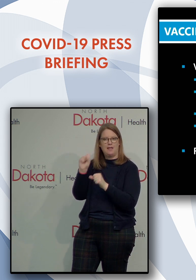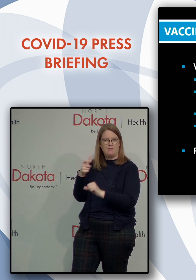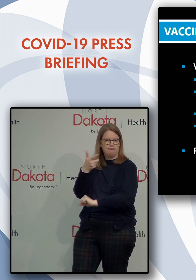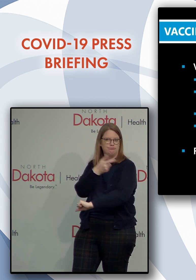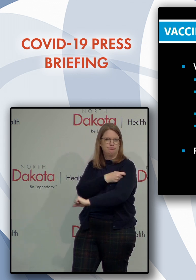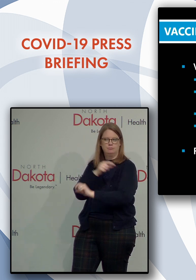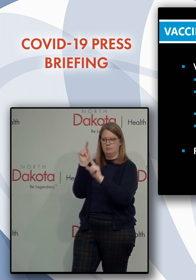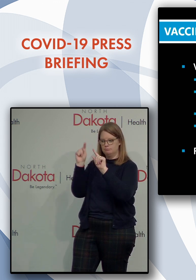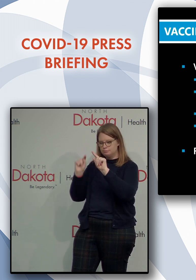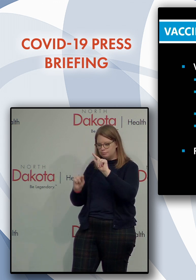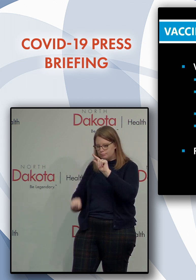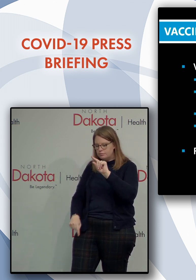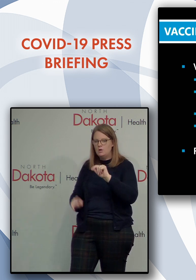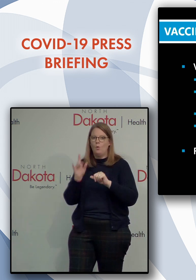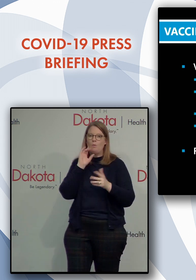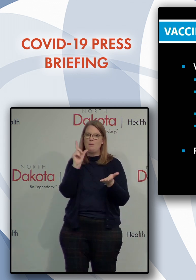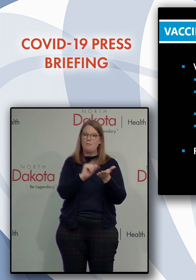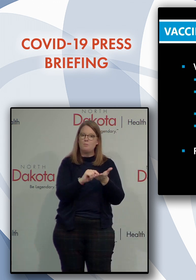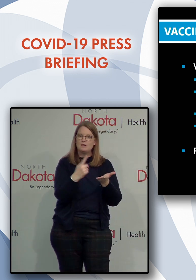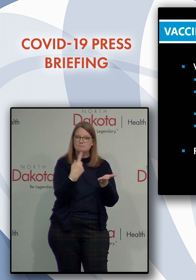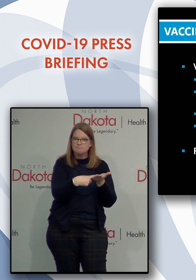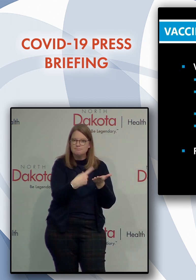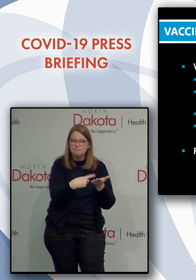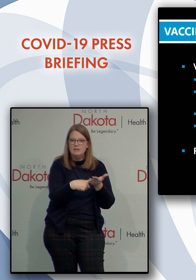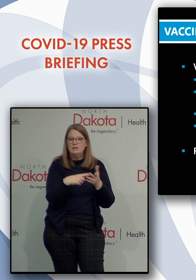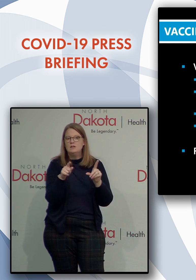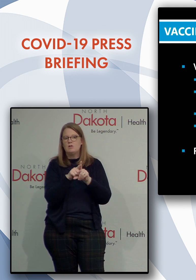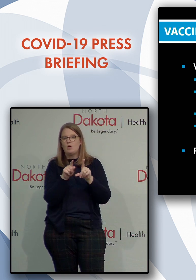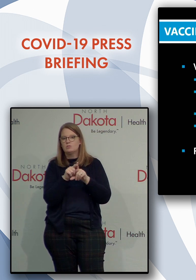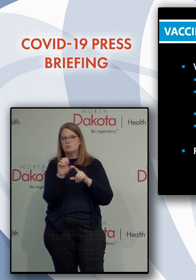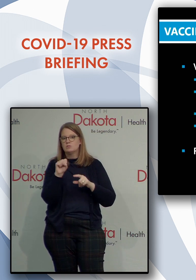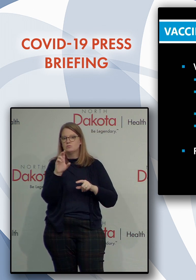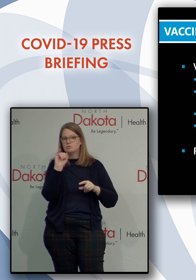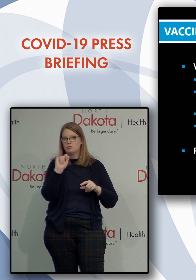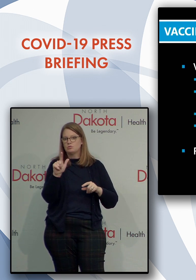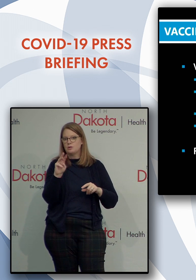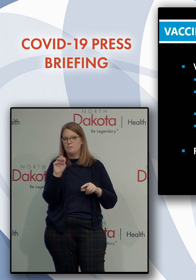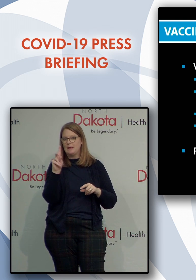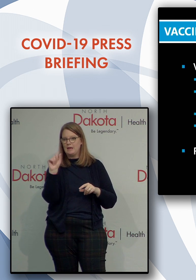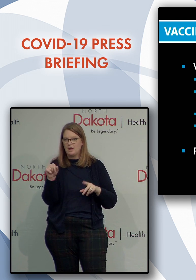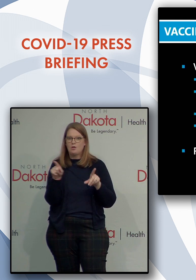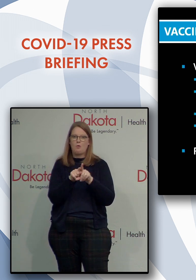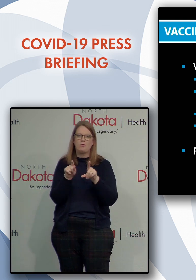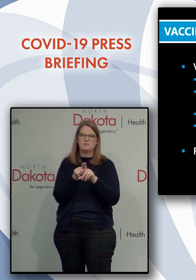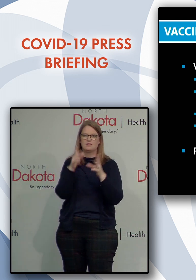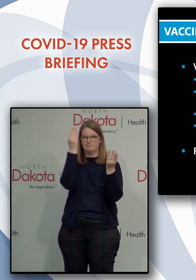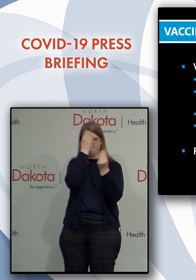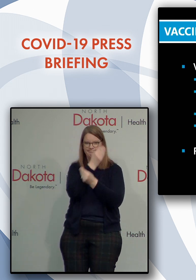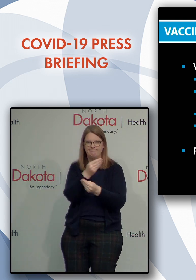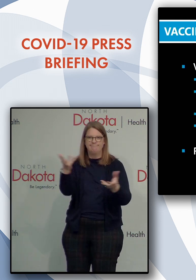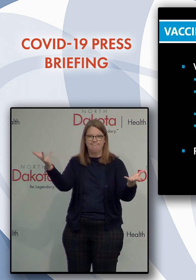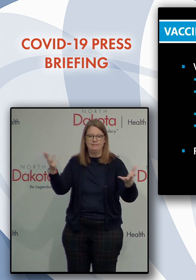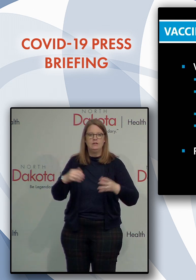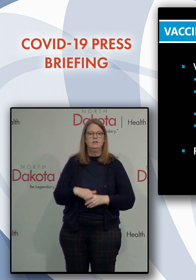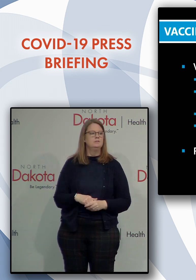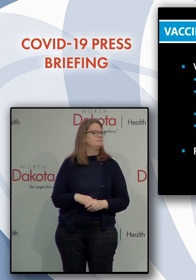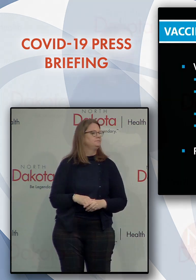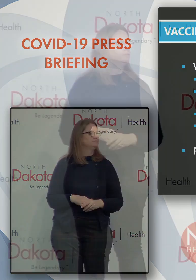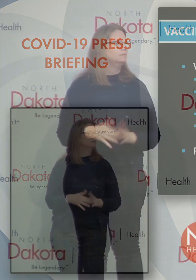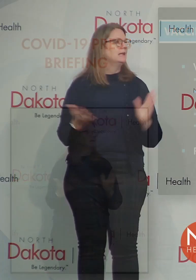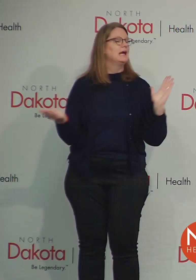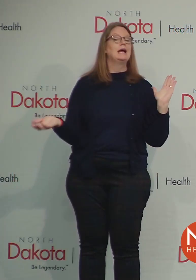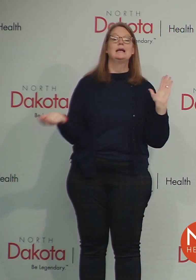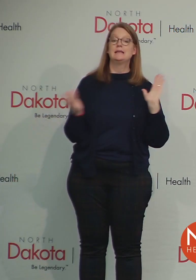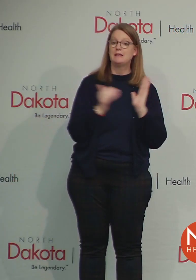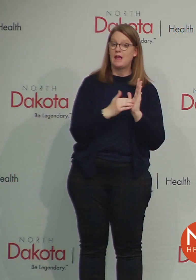also be at press conferences and posting on social media and plan a communication campaign. And I just wanted to